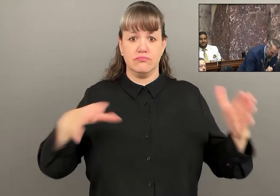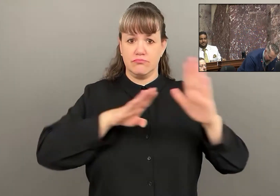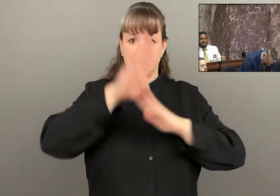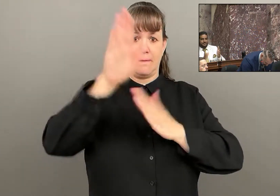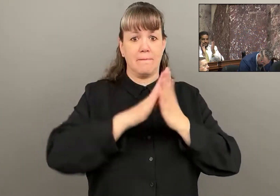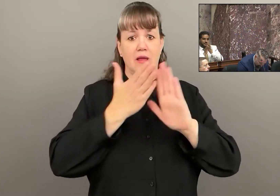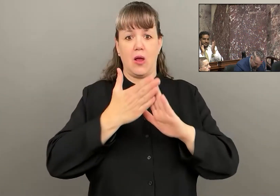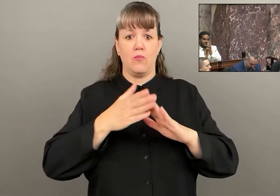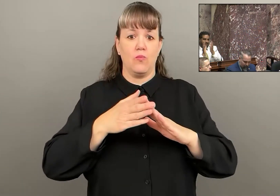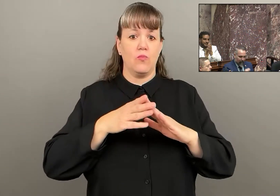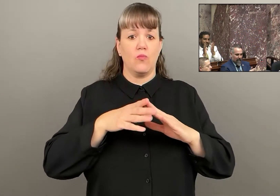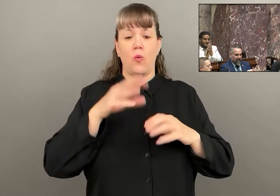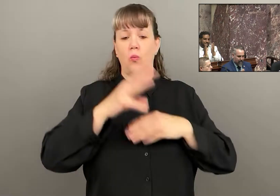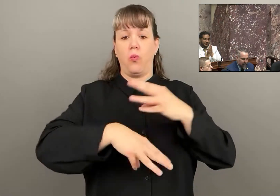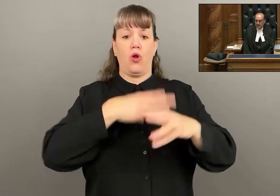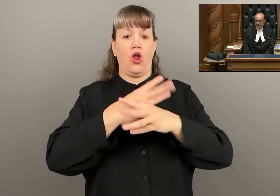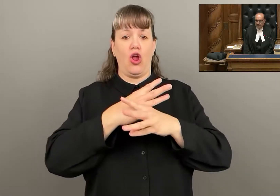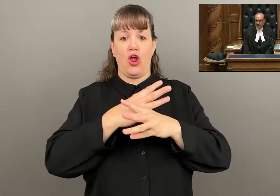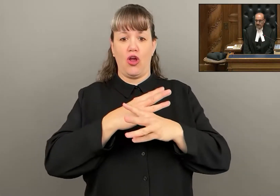welcome him?